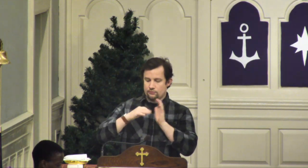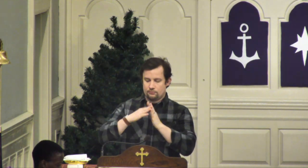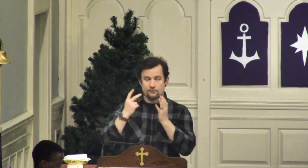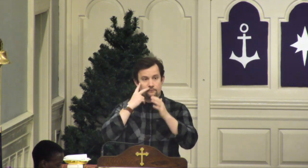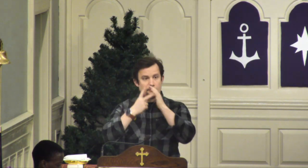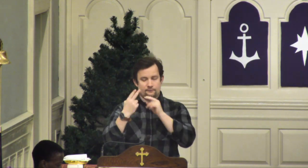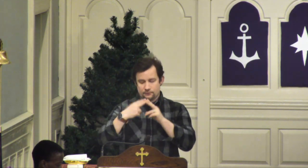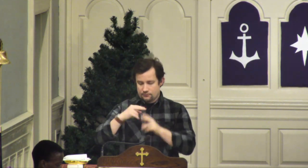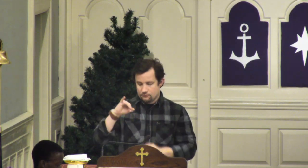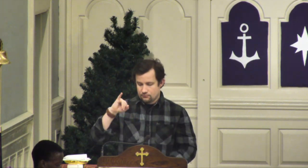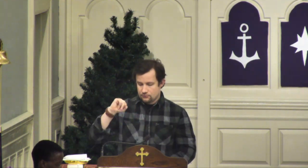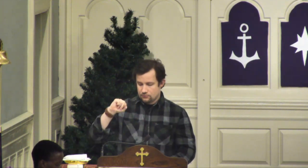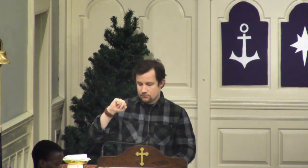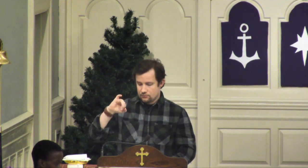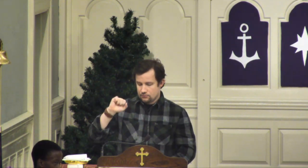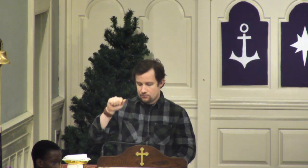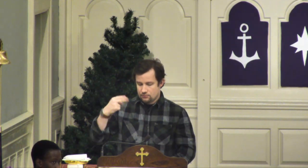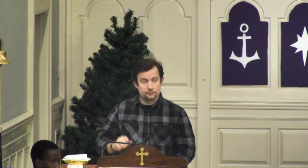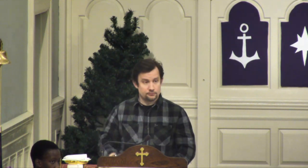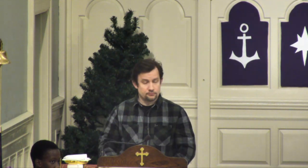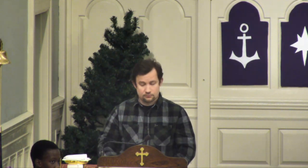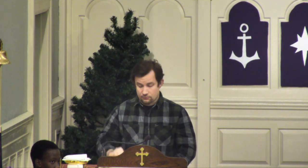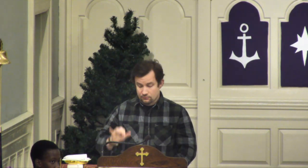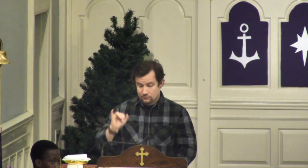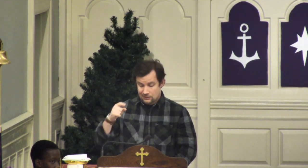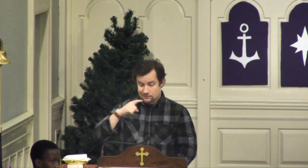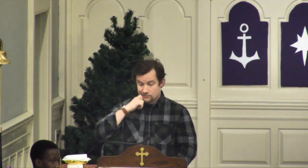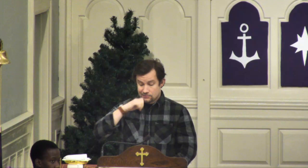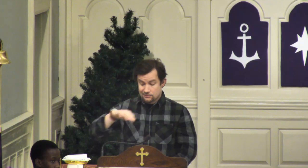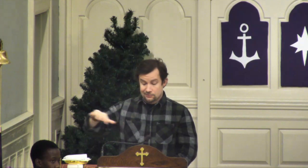A reading from the book of the prophet Isaiah.